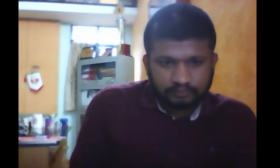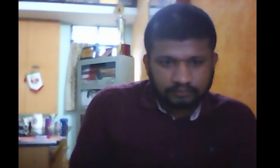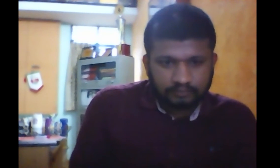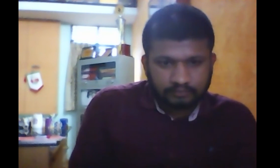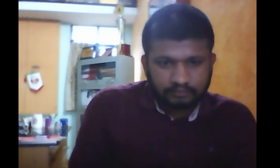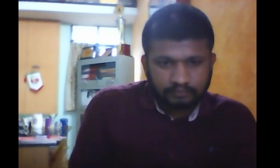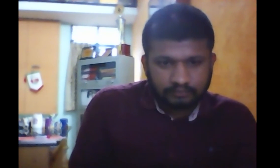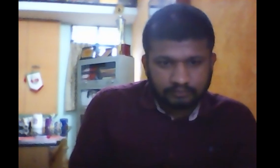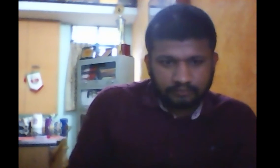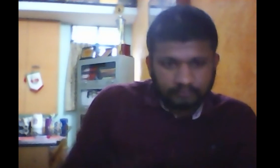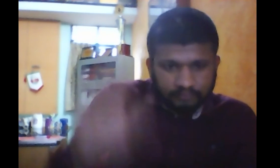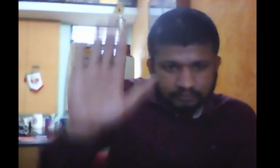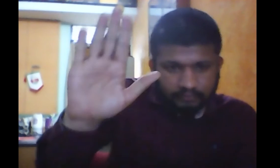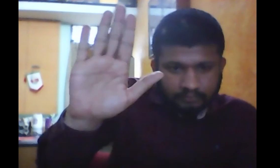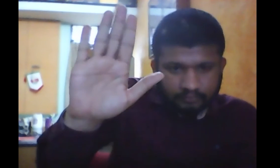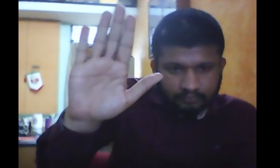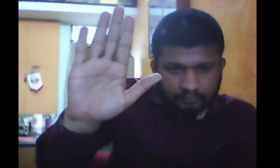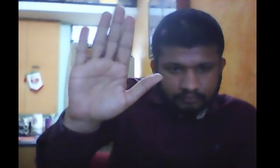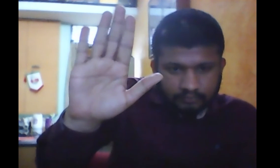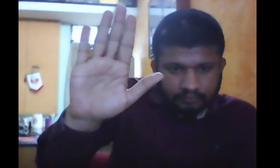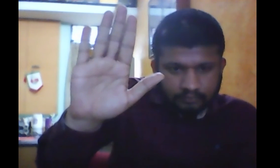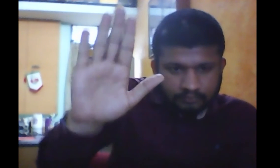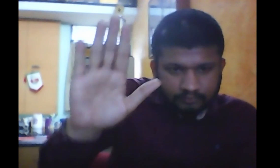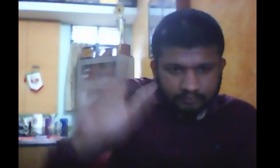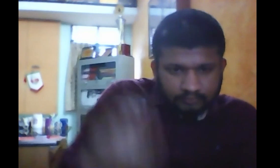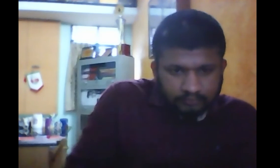Hemant? Yeah. Just raise your hand.